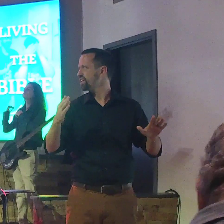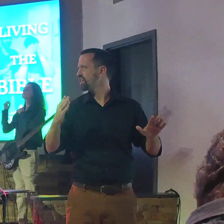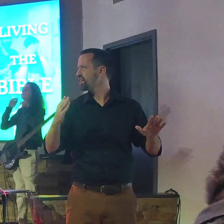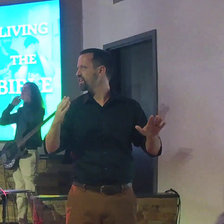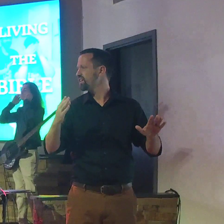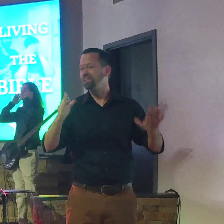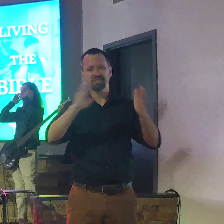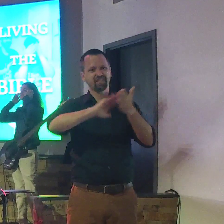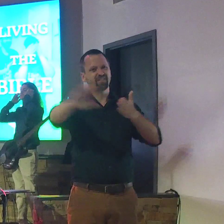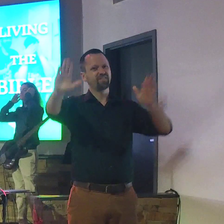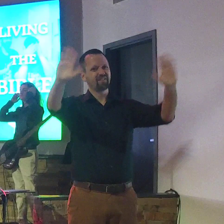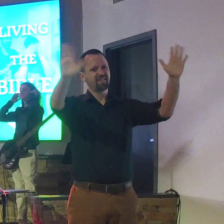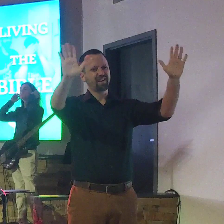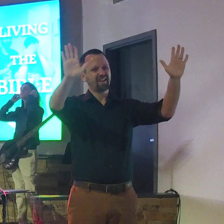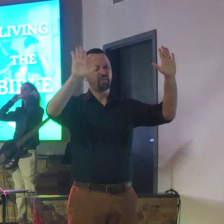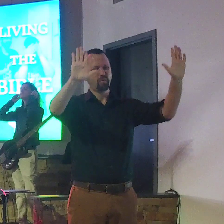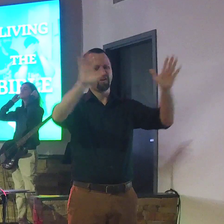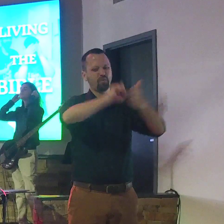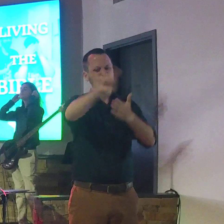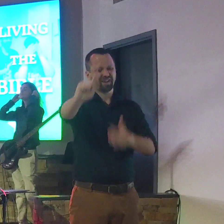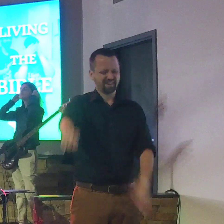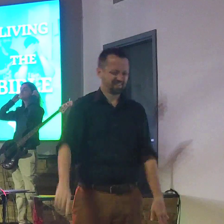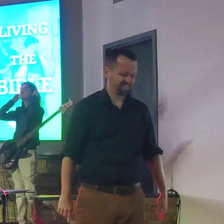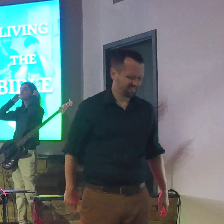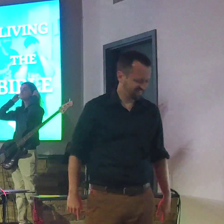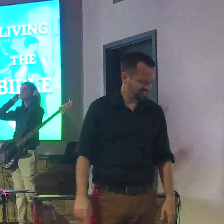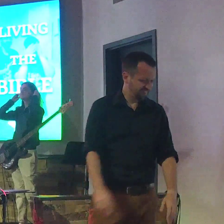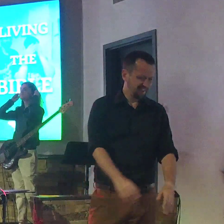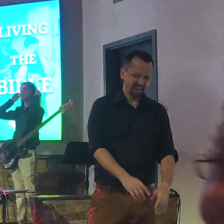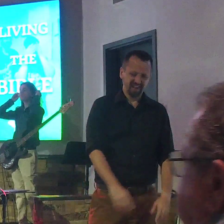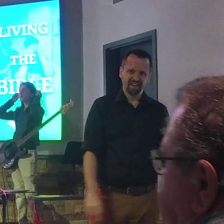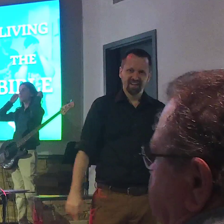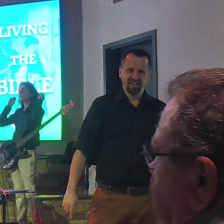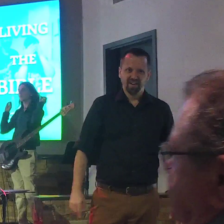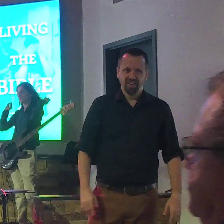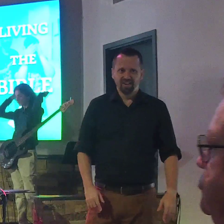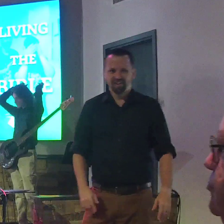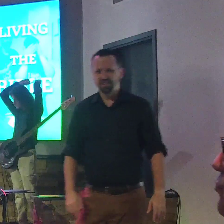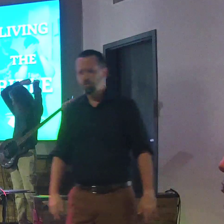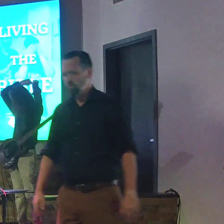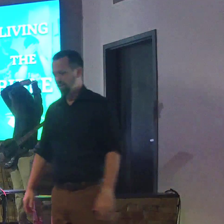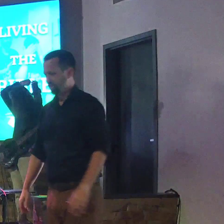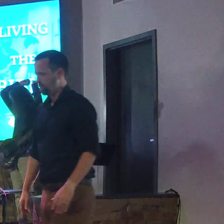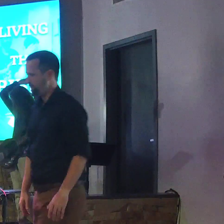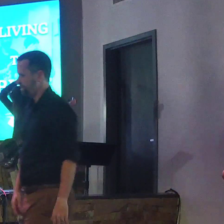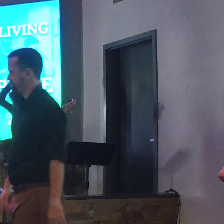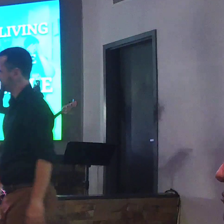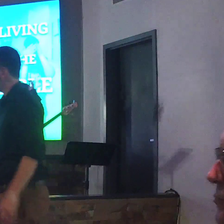You guys may be dismissed. Have a good week.